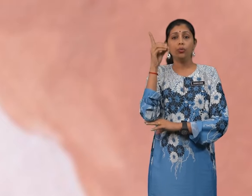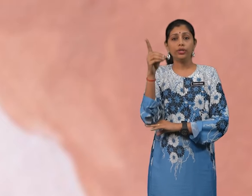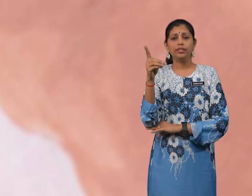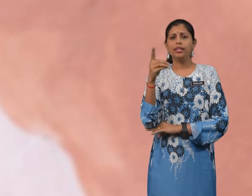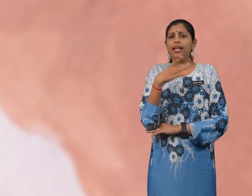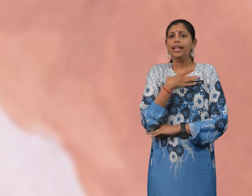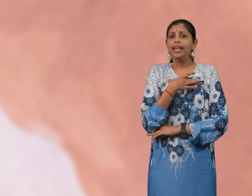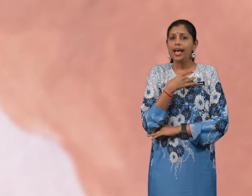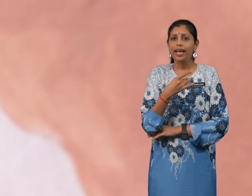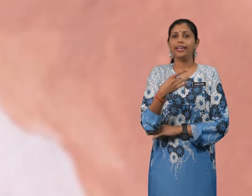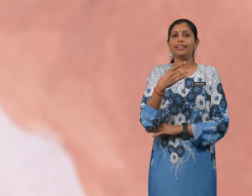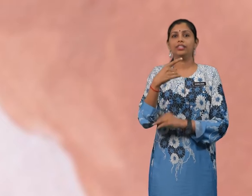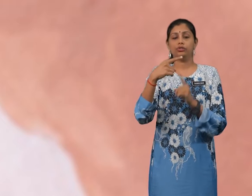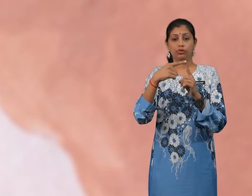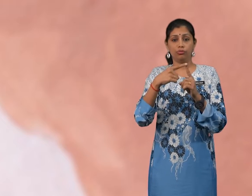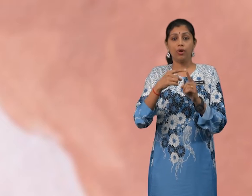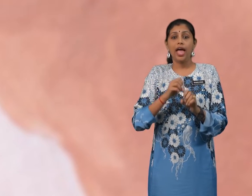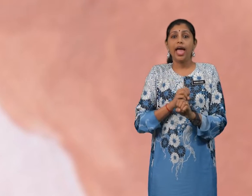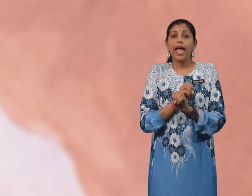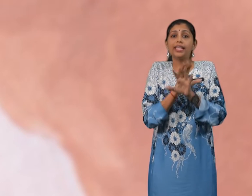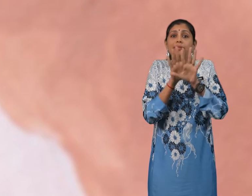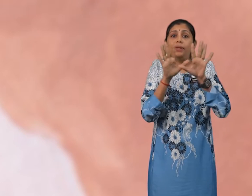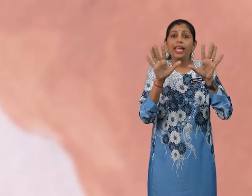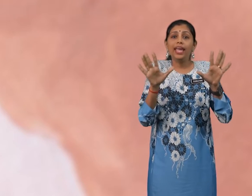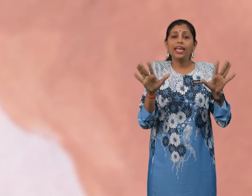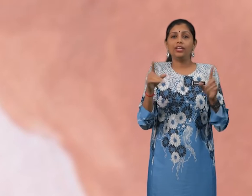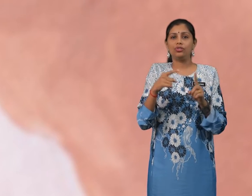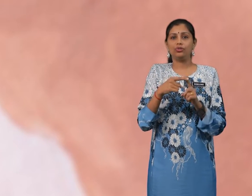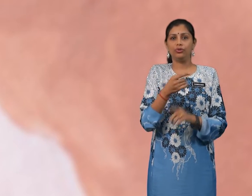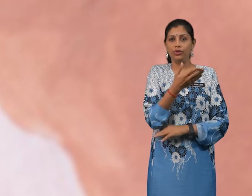would like to explain to you